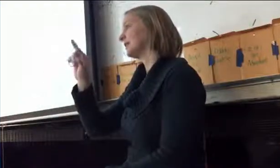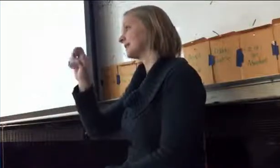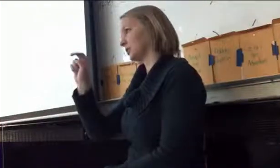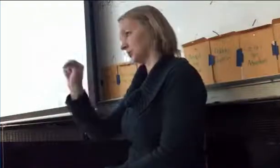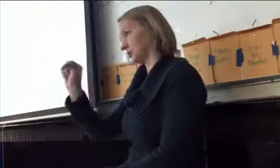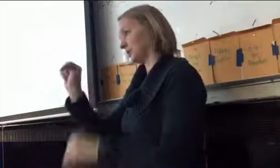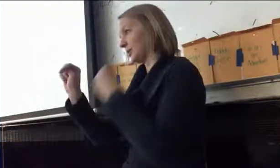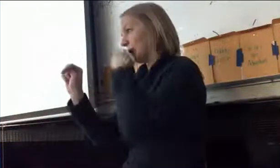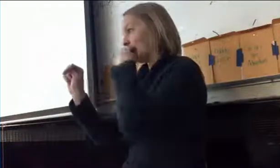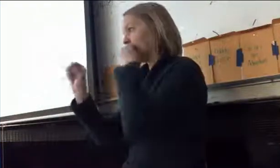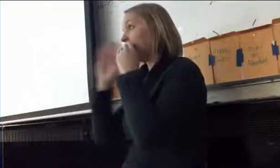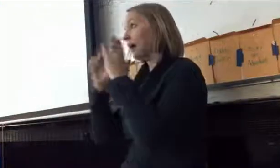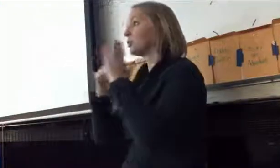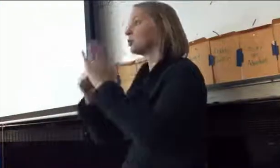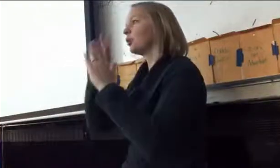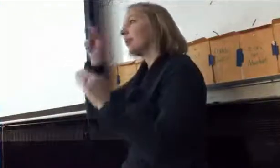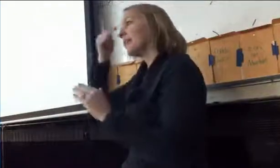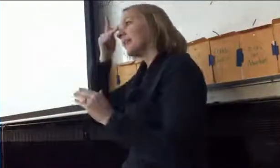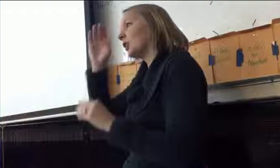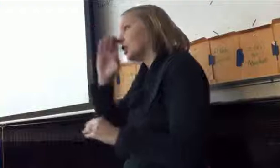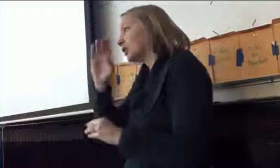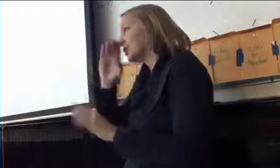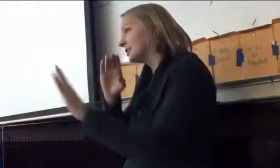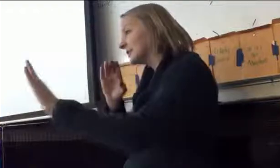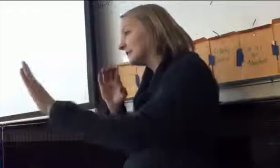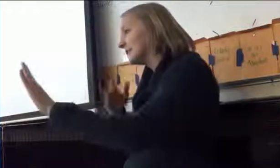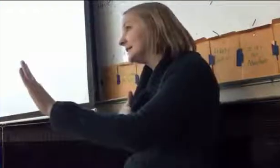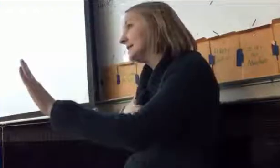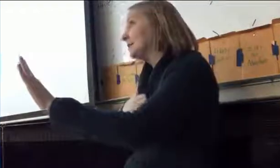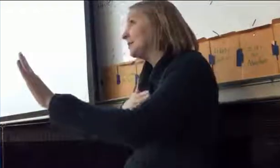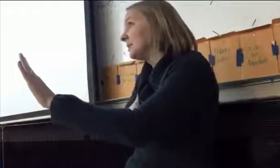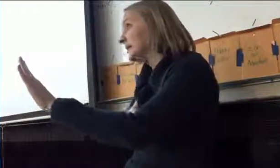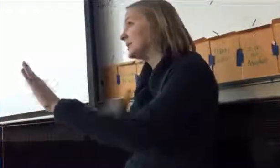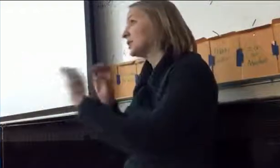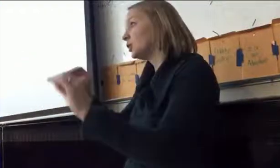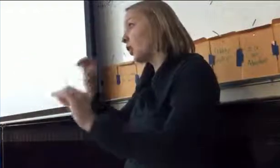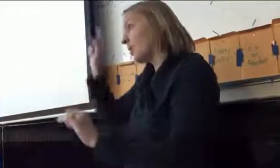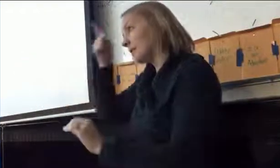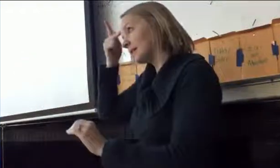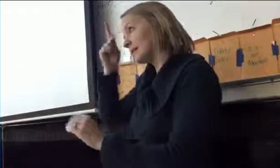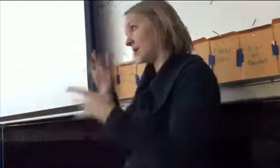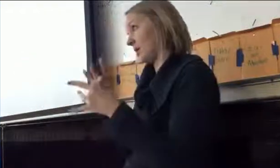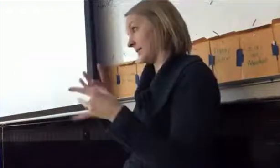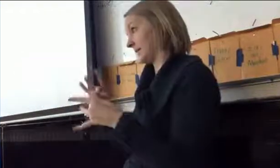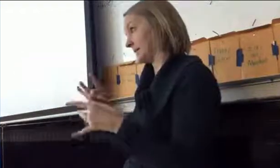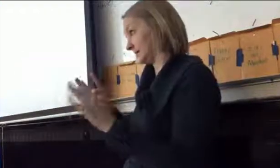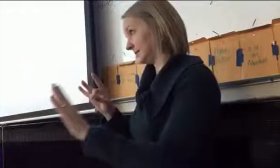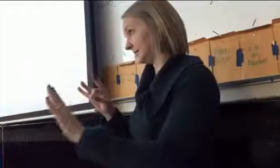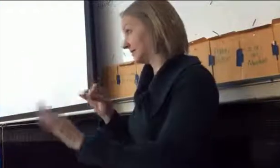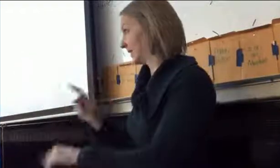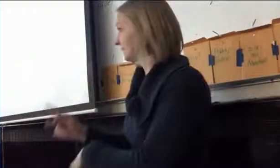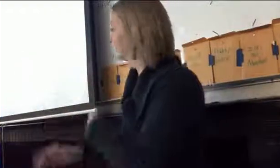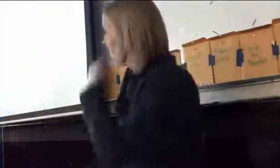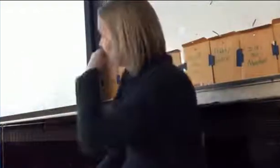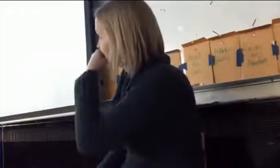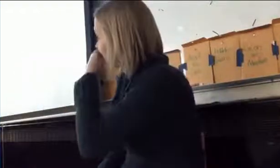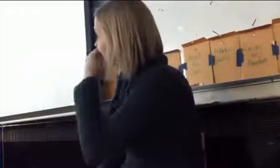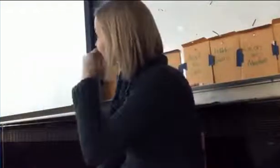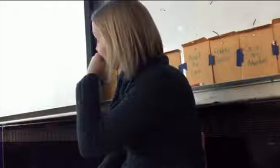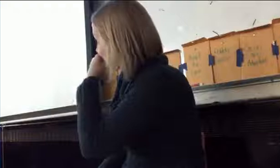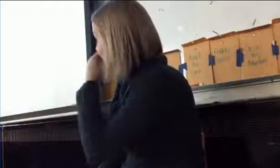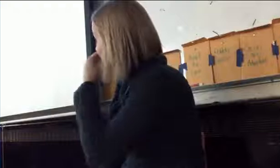And I'm about to show you a political cartoon. I just want to emphasize, please no political comments. Thank you. Okay,